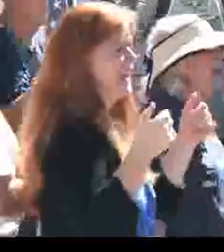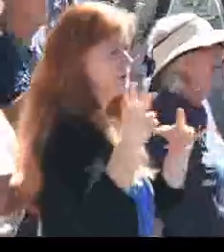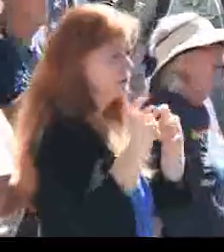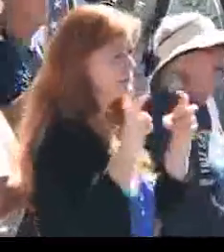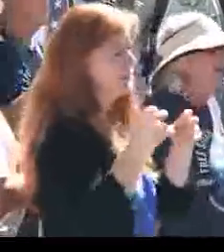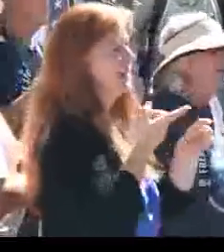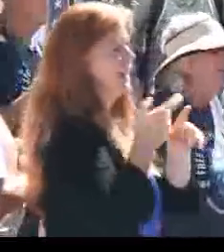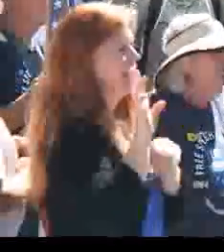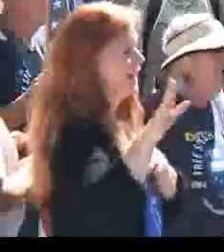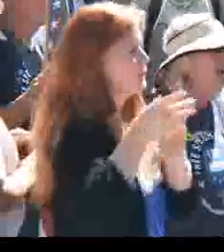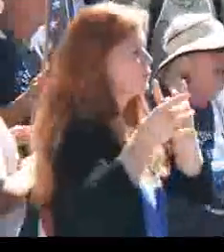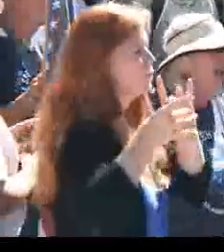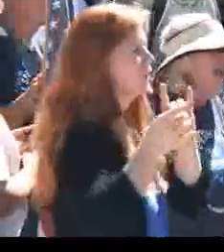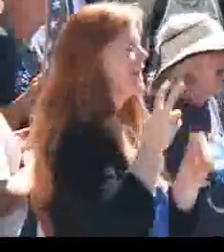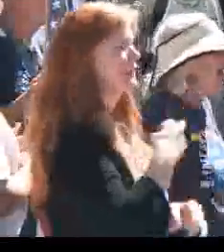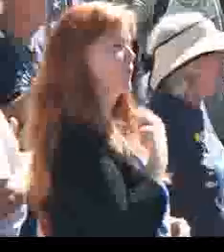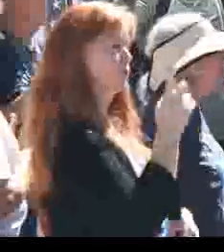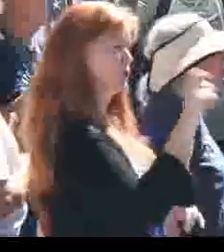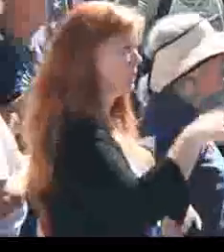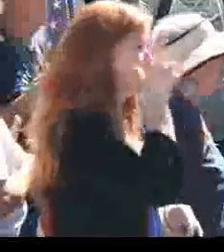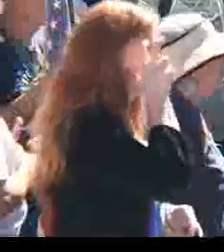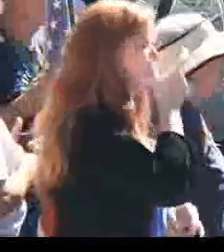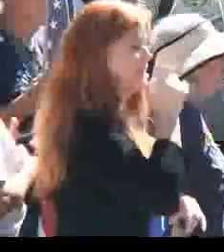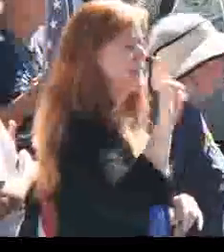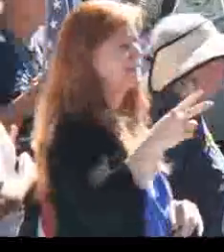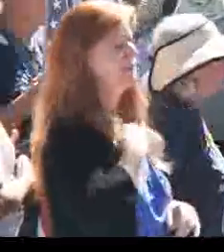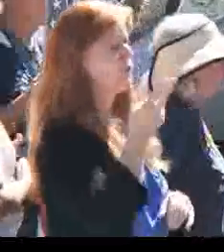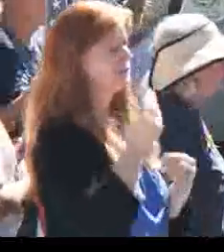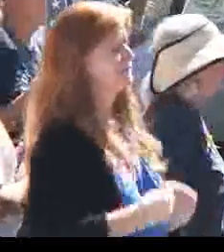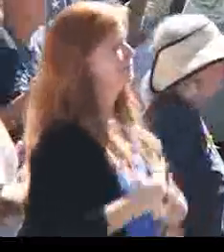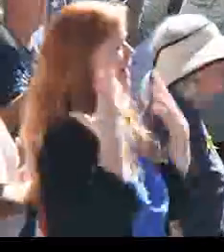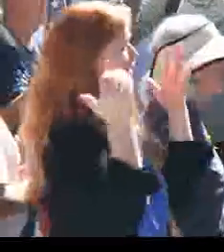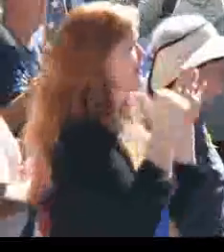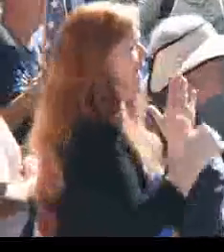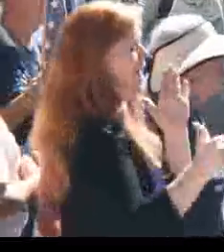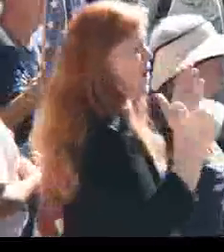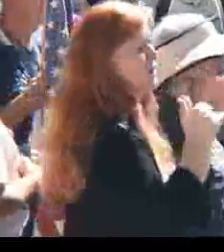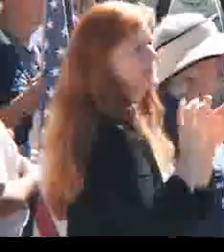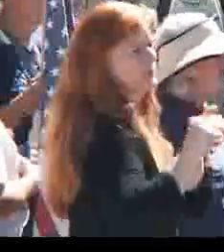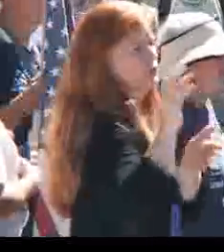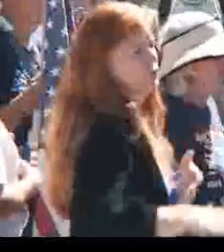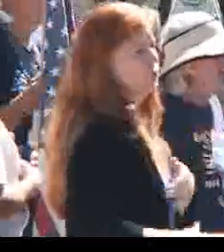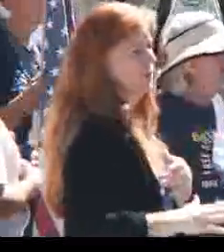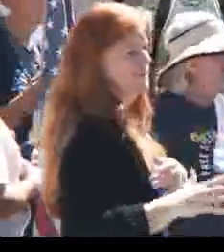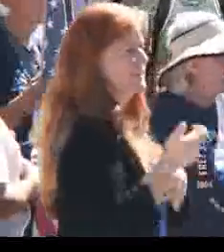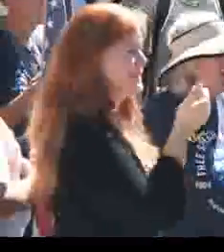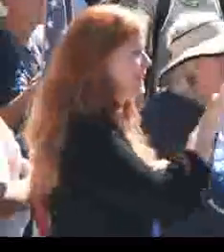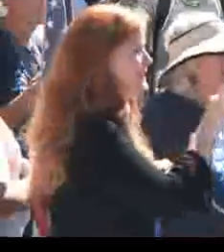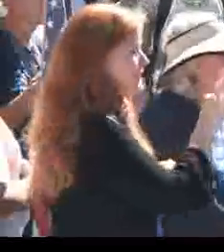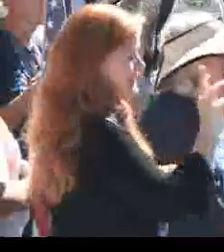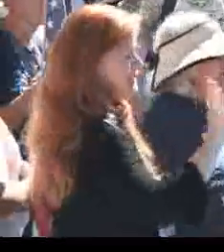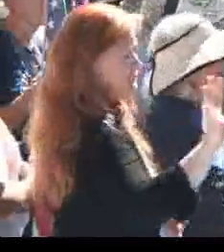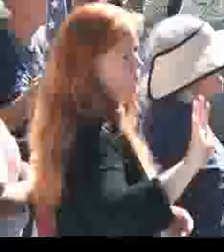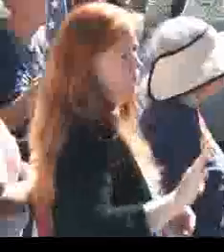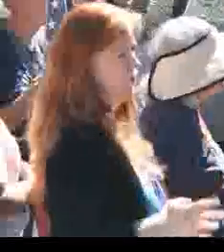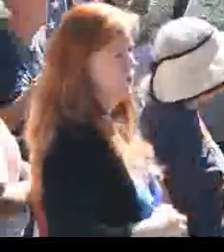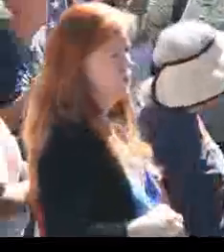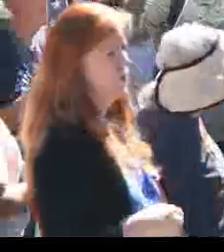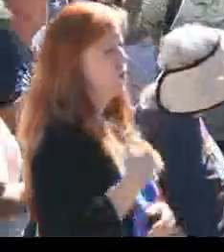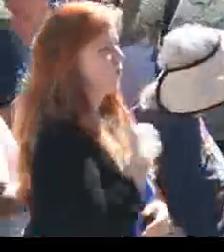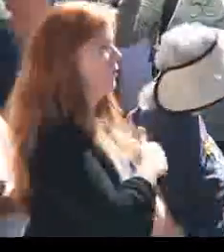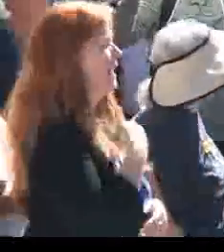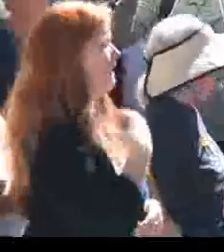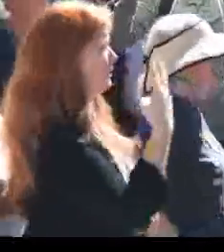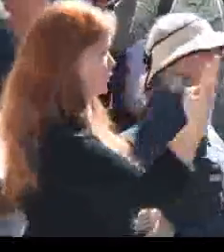heard because it was a voice that inspired thousands of students in 1964. We have